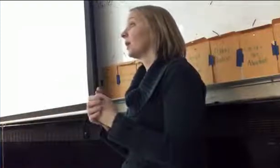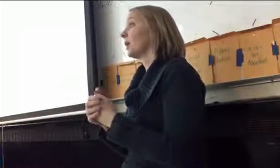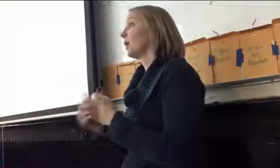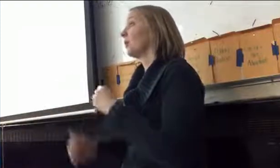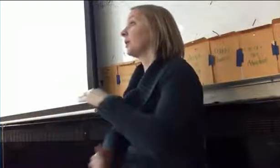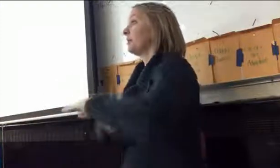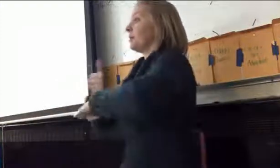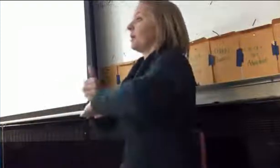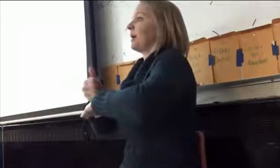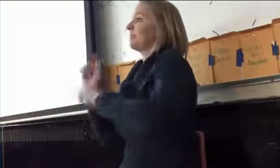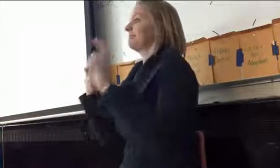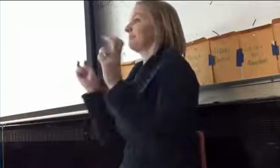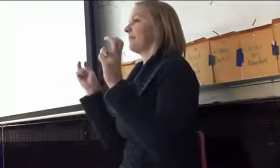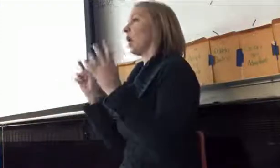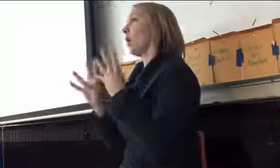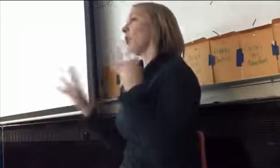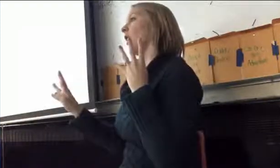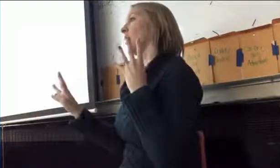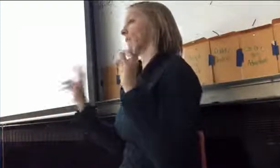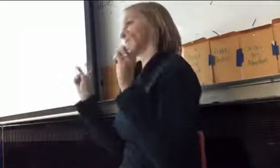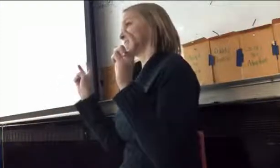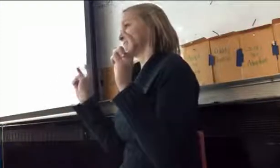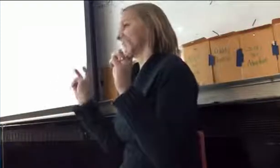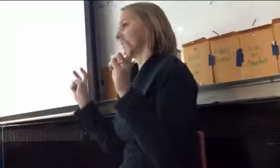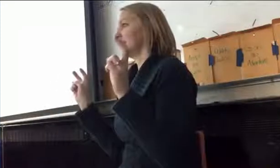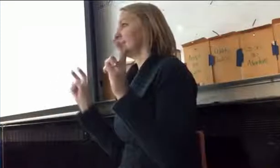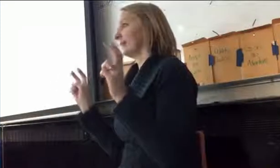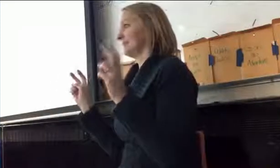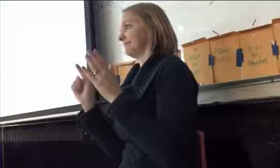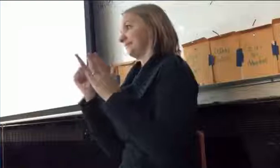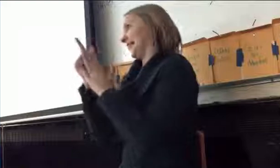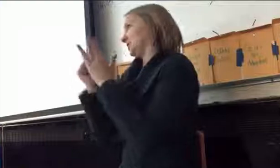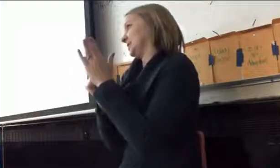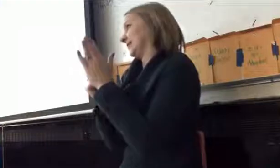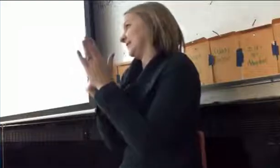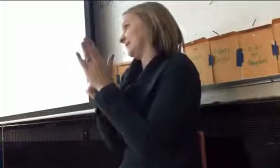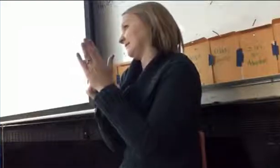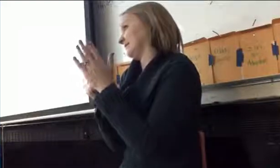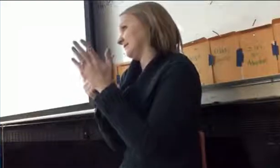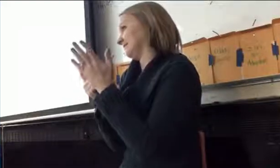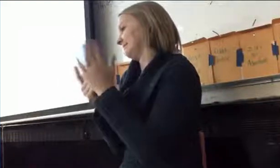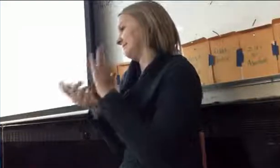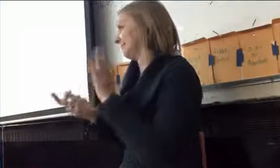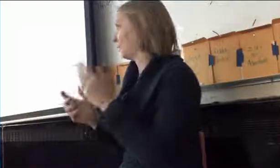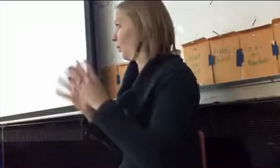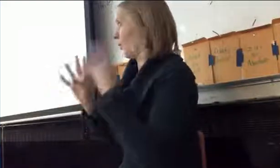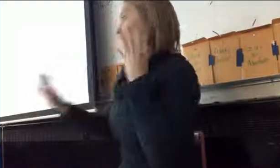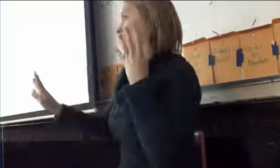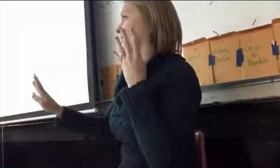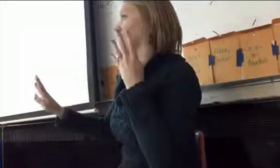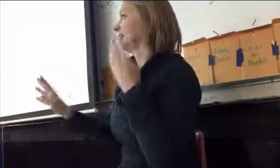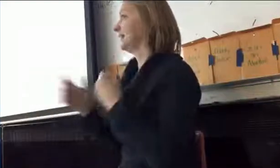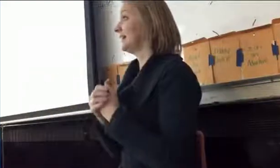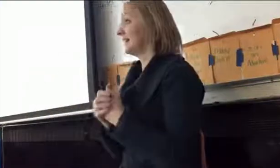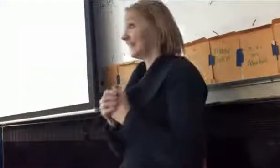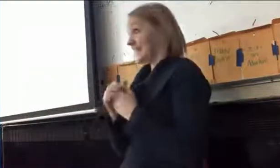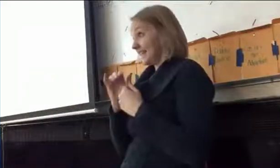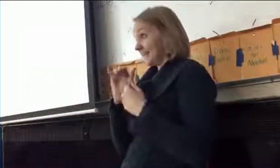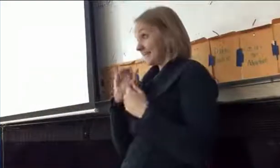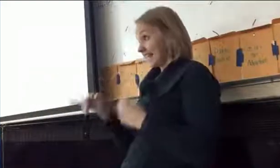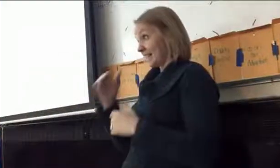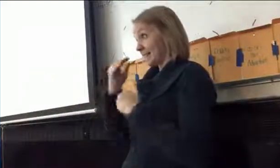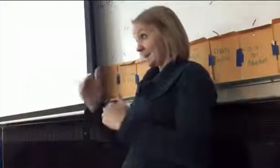this legislative wall, basically, that allows them not to be able to come into the United States. Is that wall existing in terms of